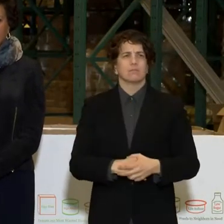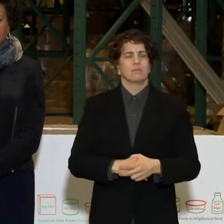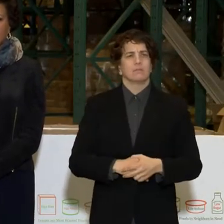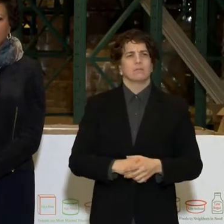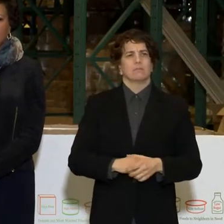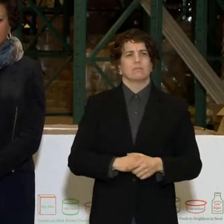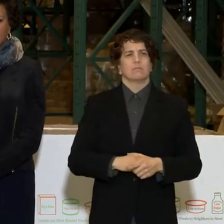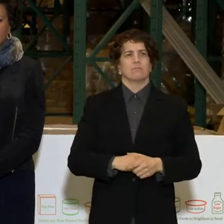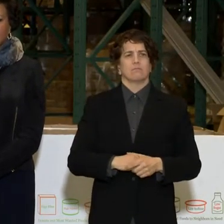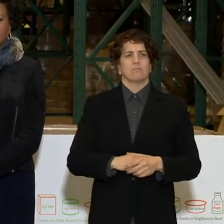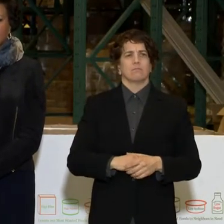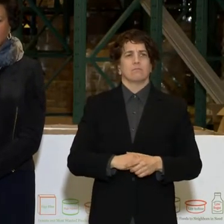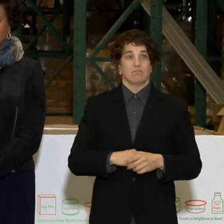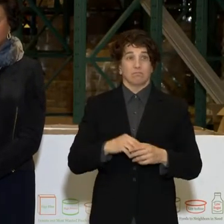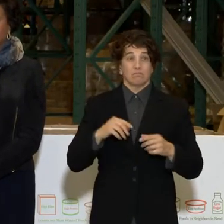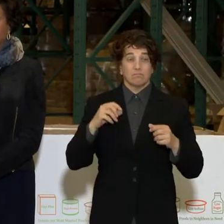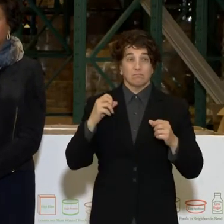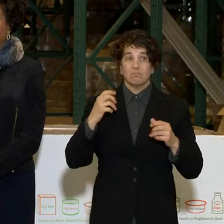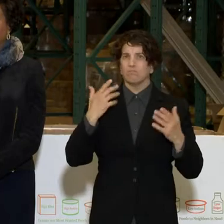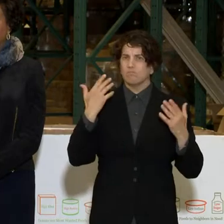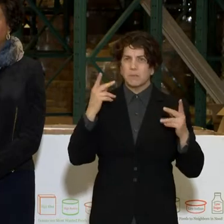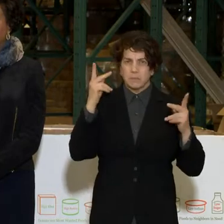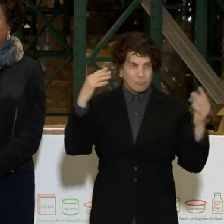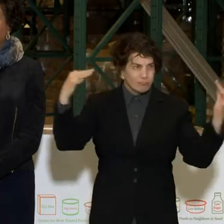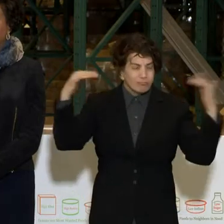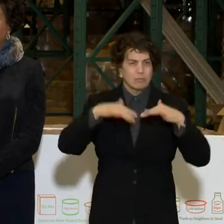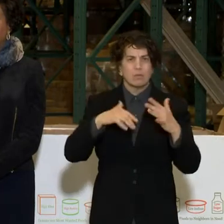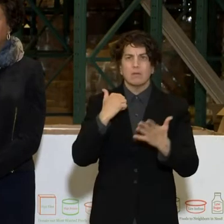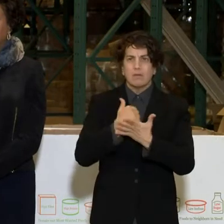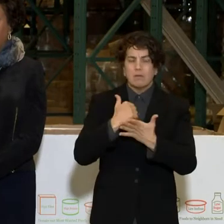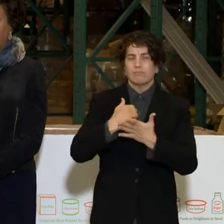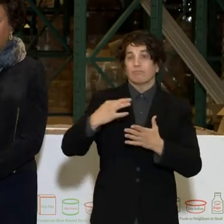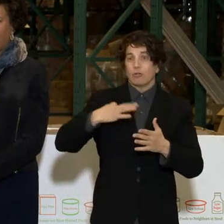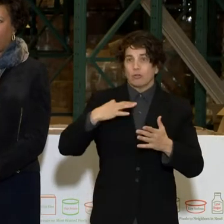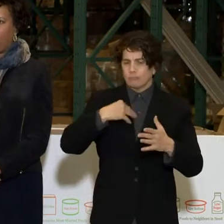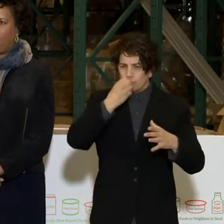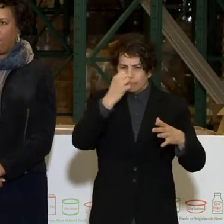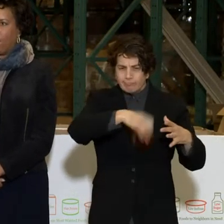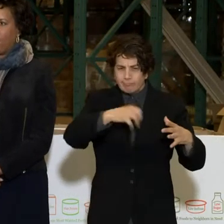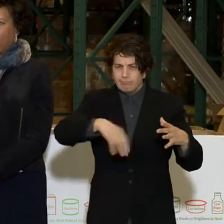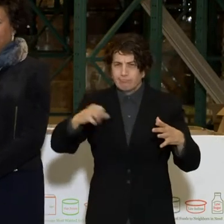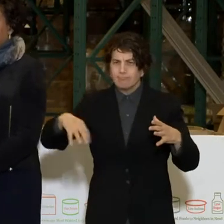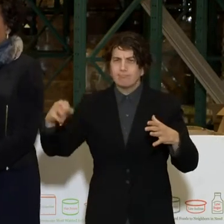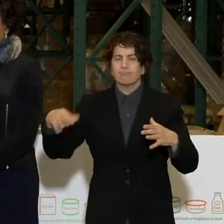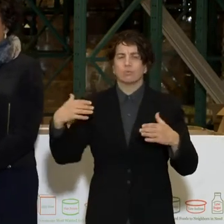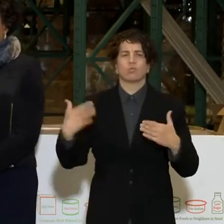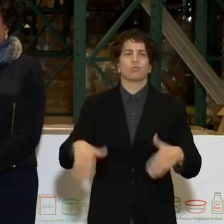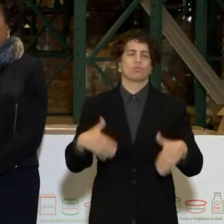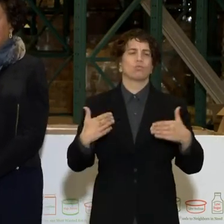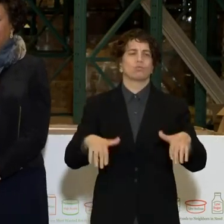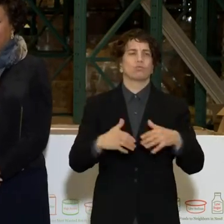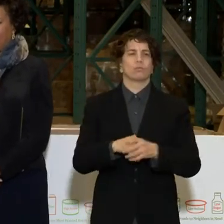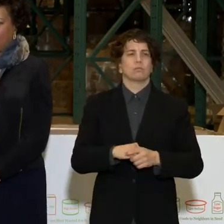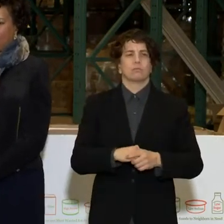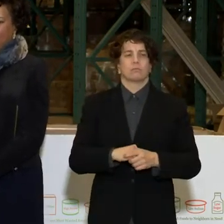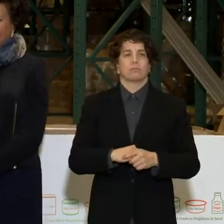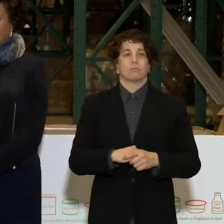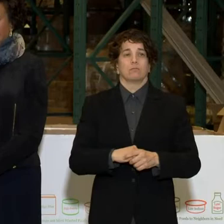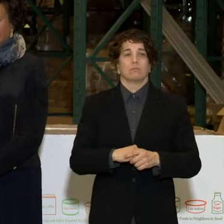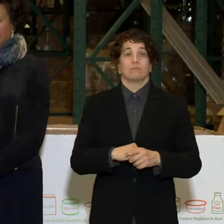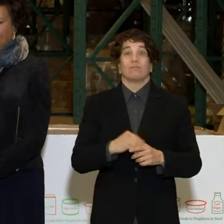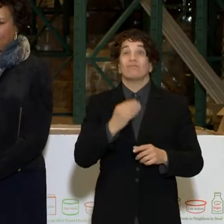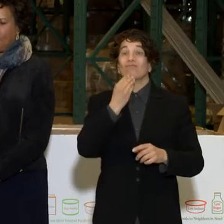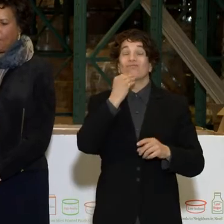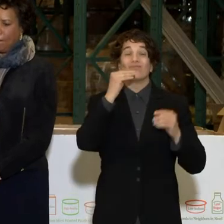have those at special distribution sites. We've also had the benefit of our grocery partners and food partners in particular, Giant,